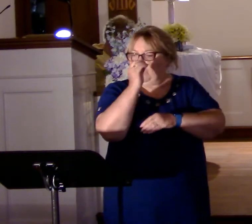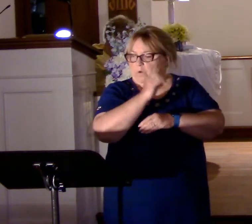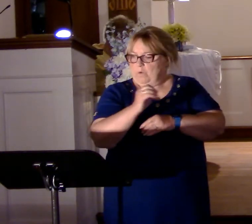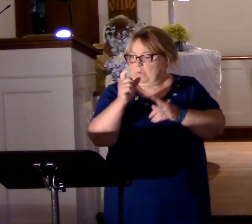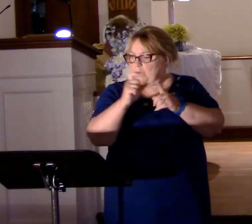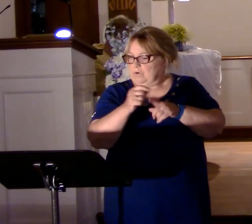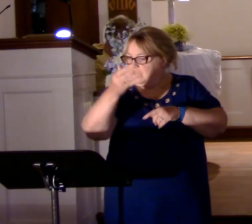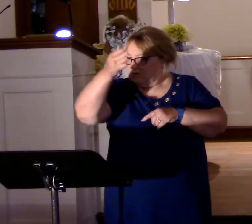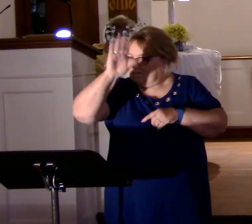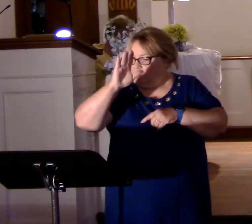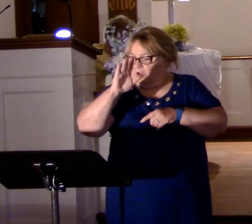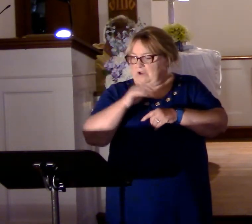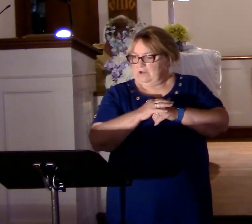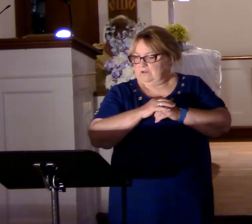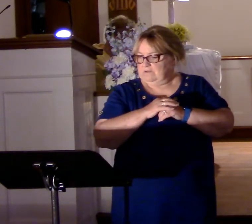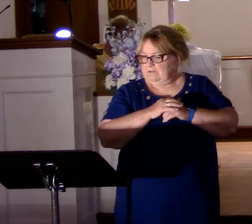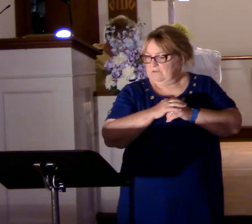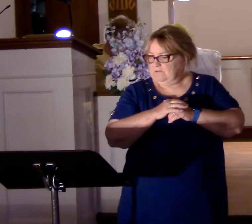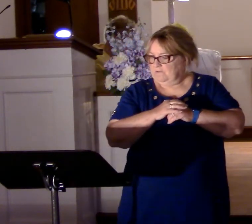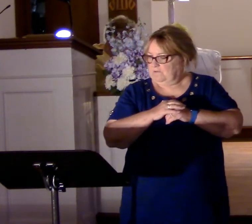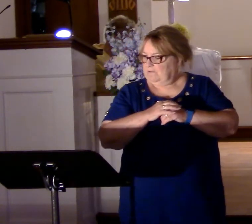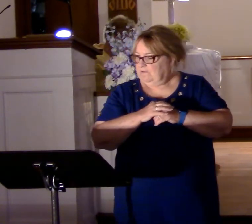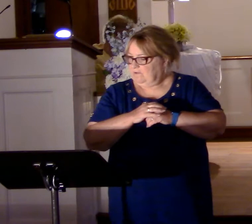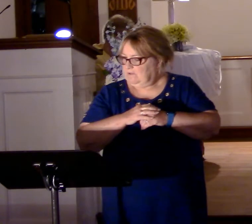of God incarnate.